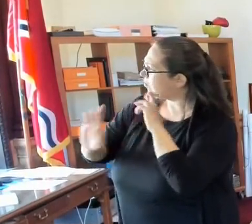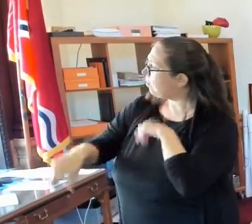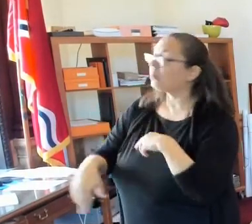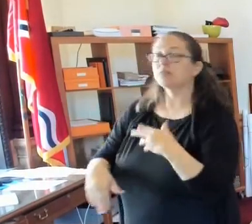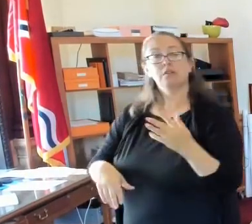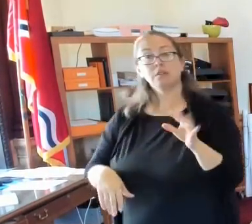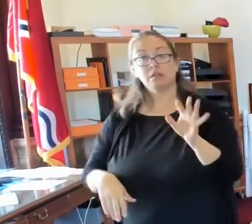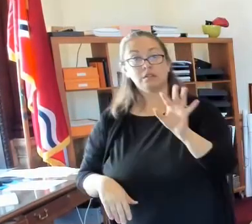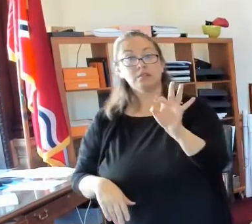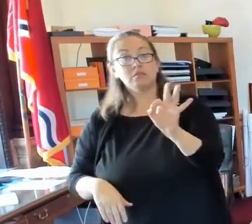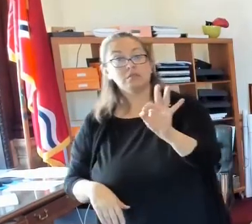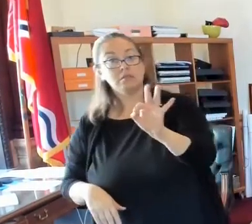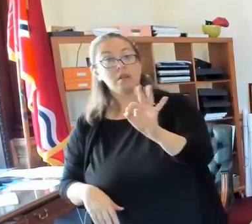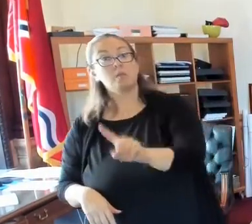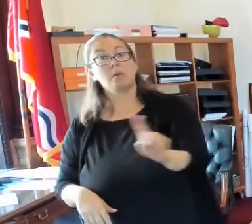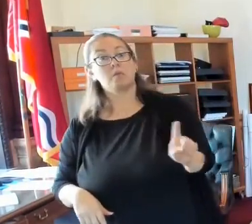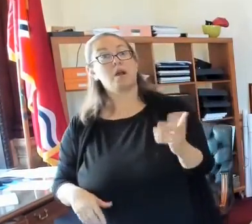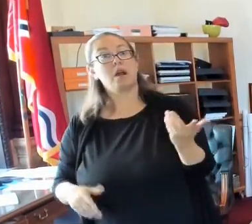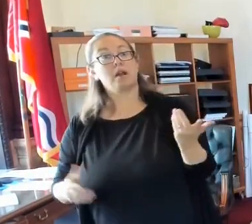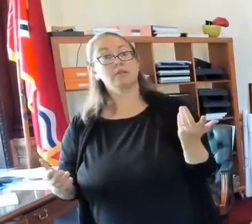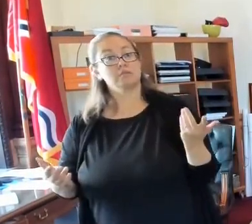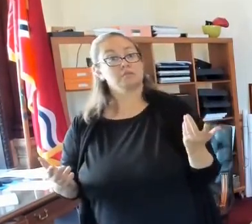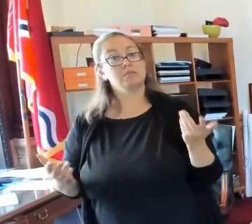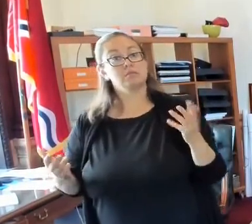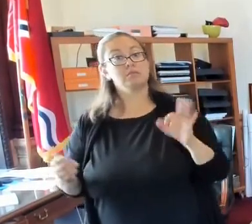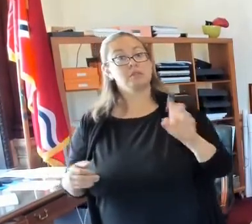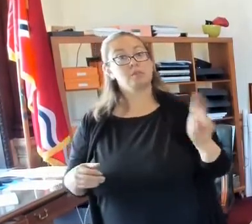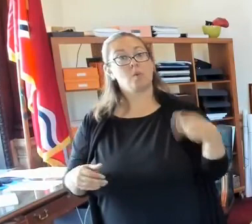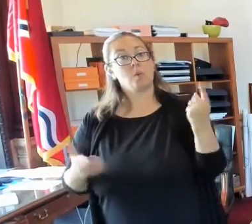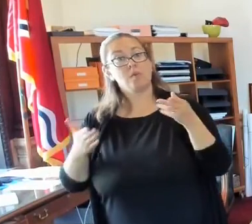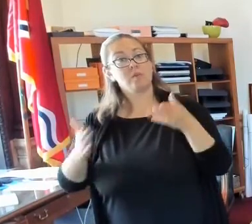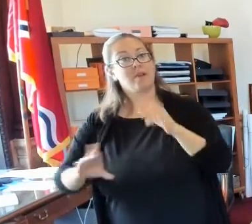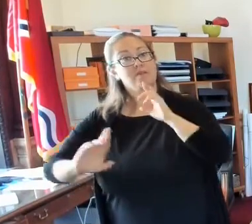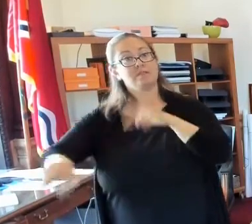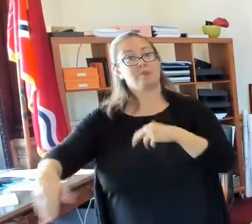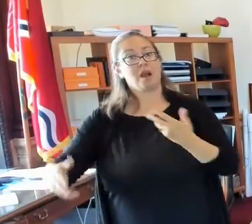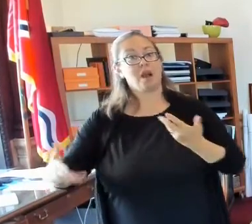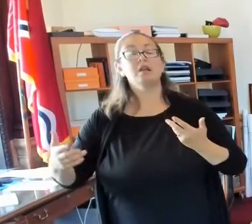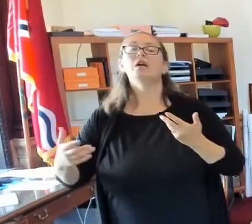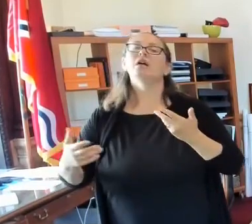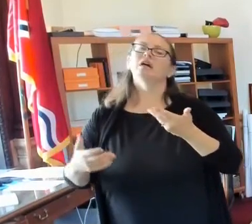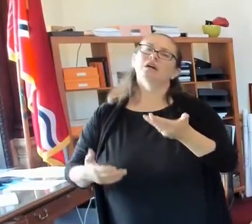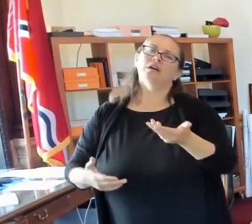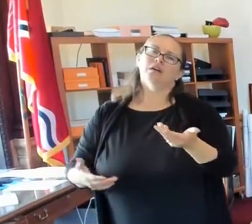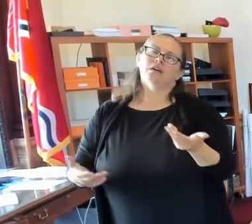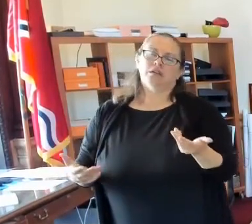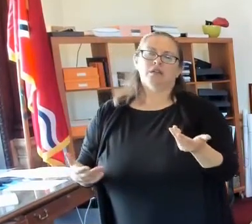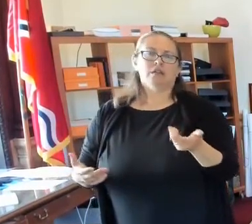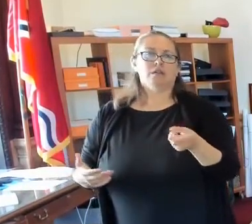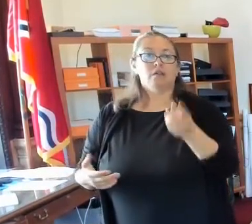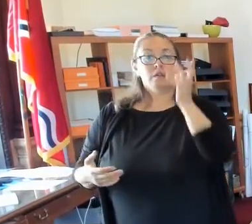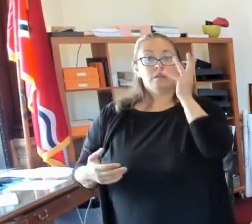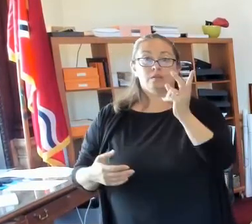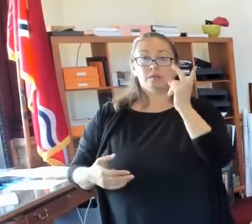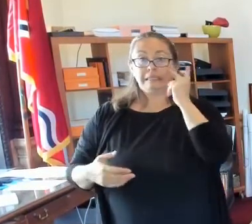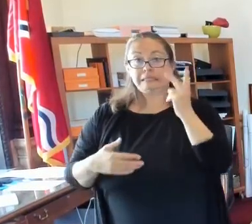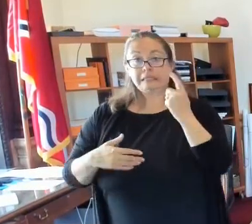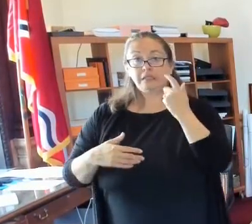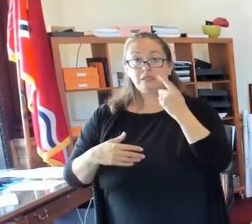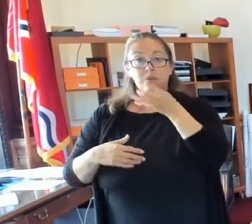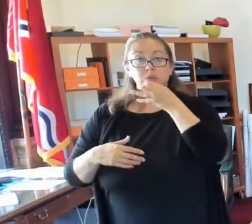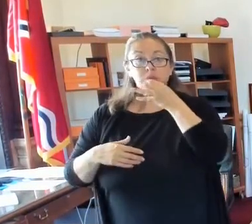you know, that's the only response that we can get to that. I think what you'll see this weekend